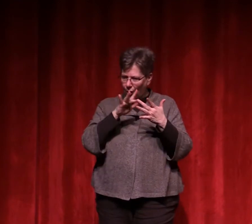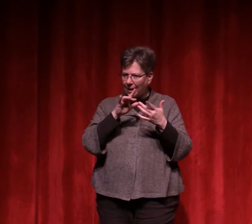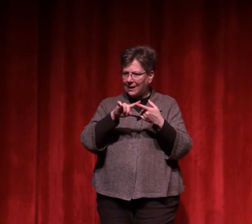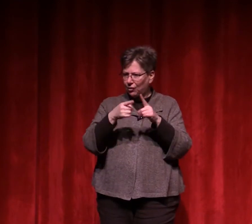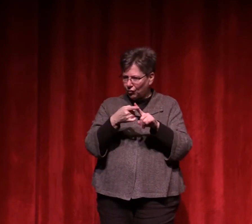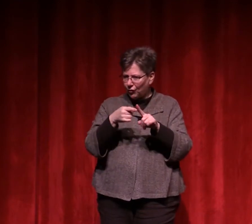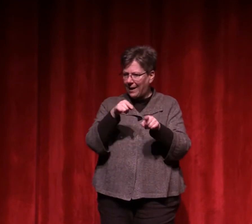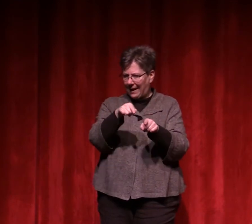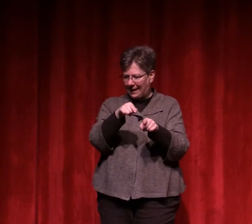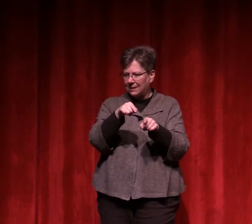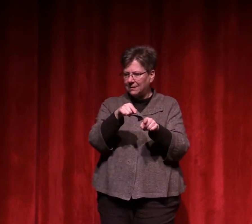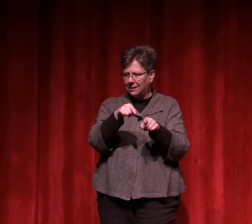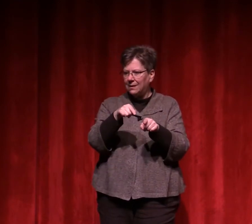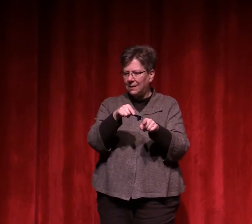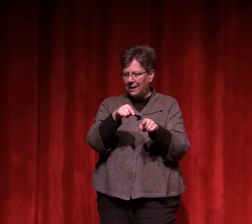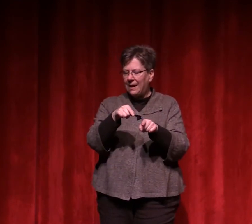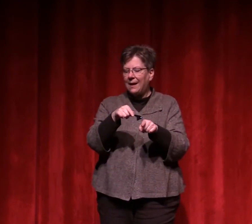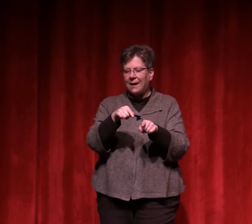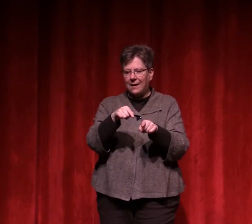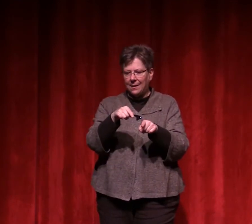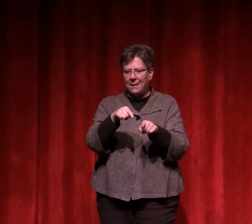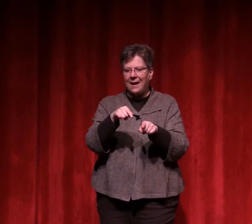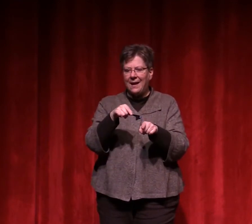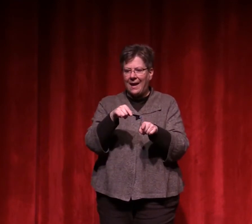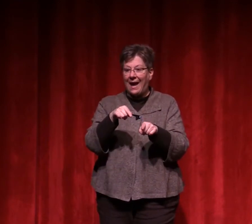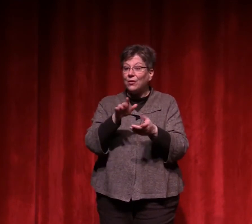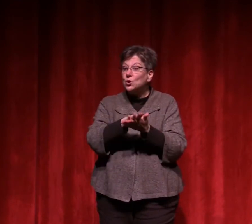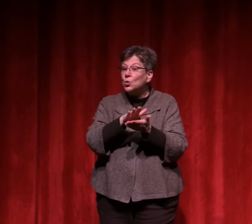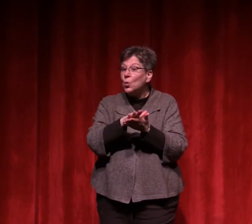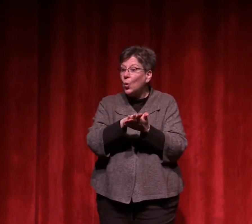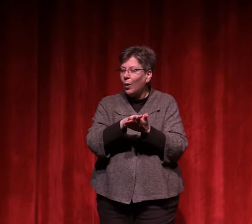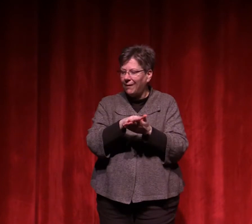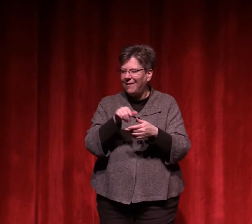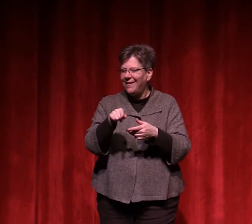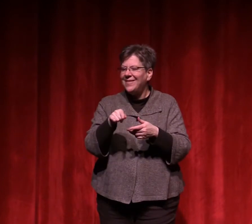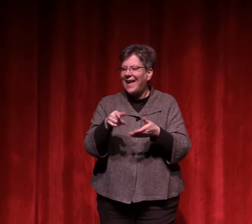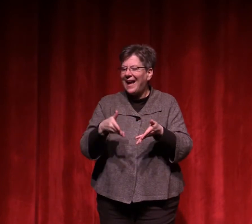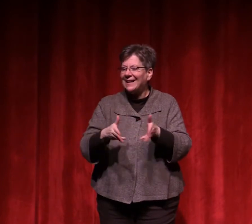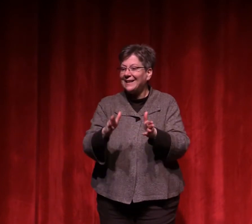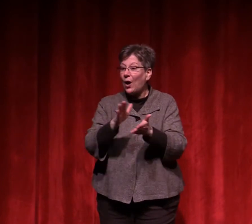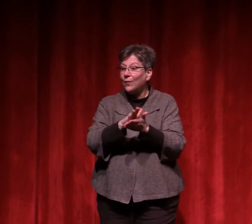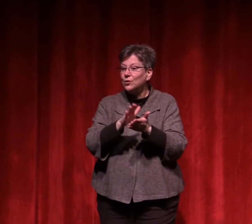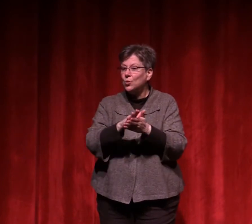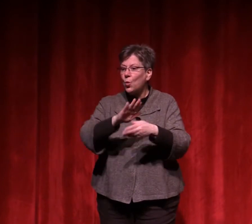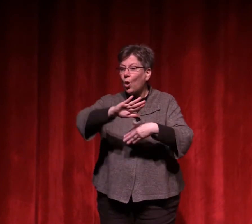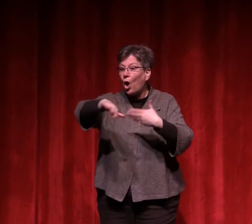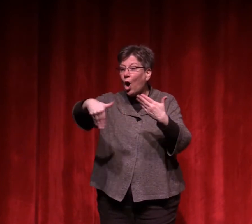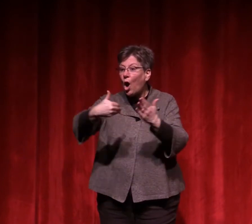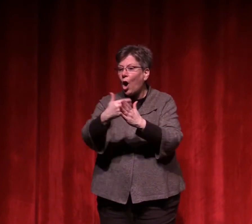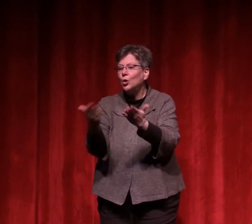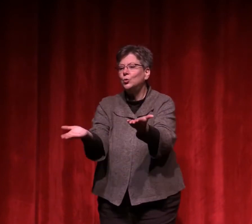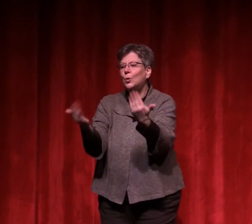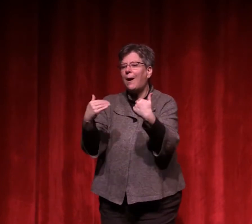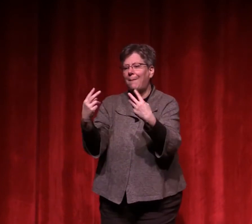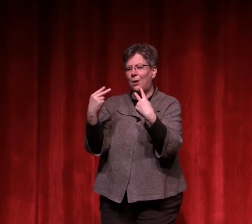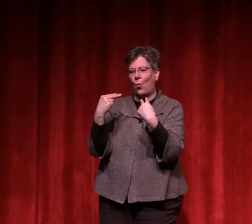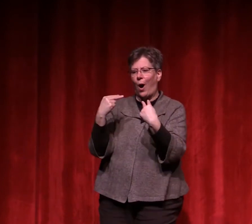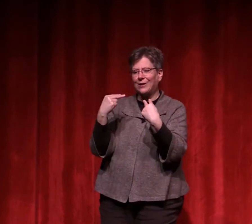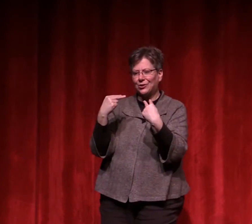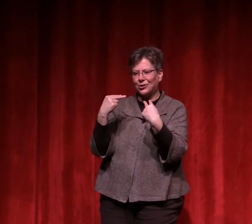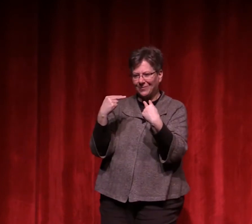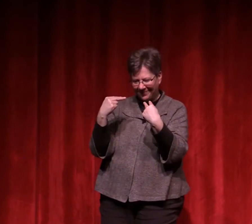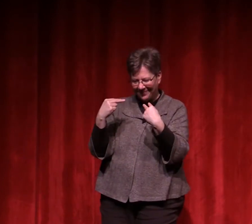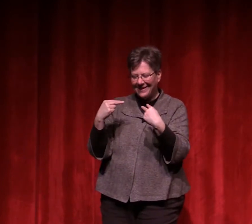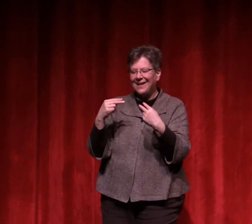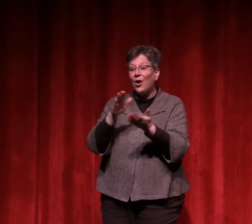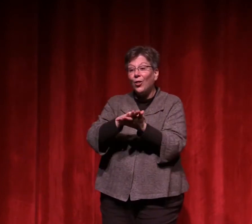friend at the Plains school system, and they had let the entire school out to watch this happen. And they got onto the